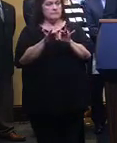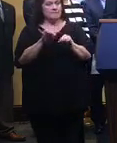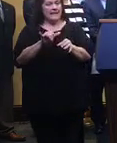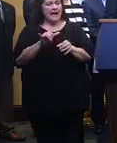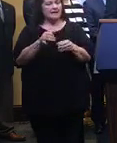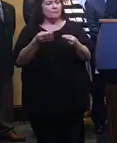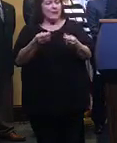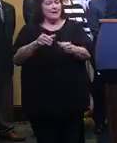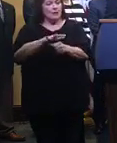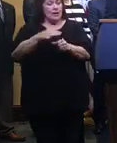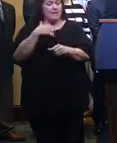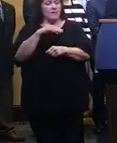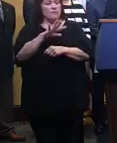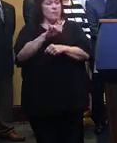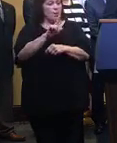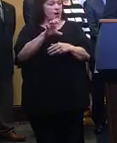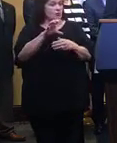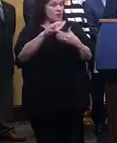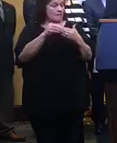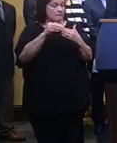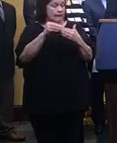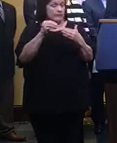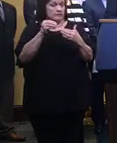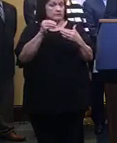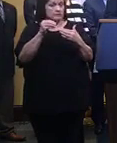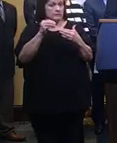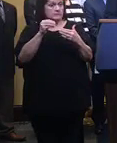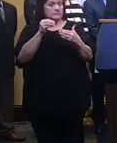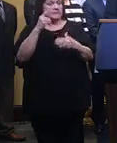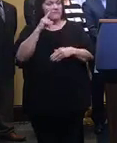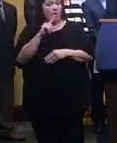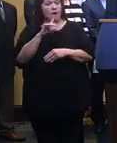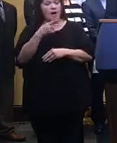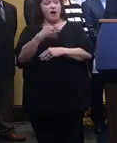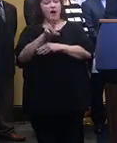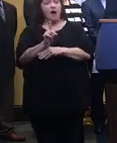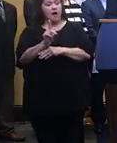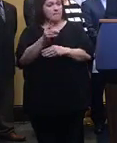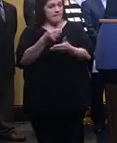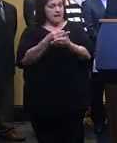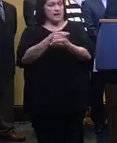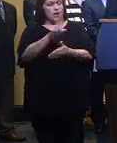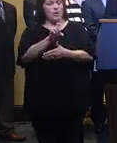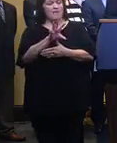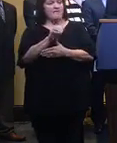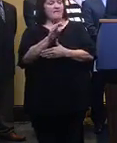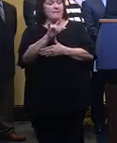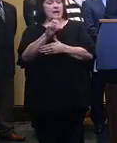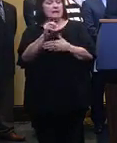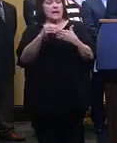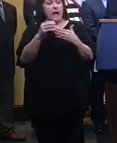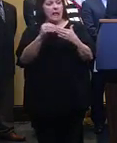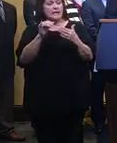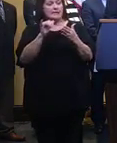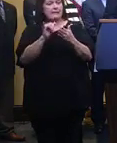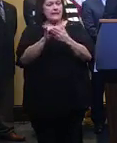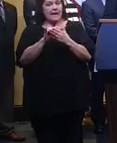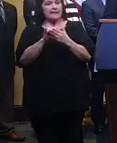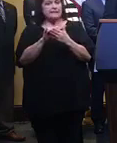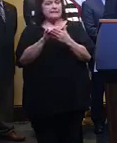have about $141 million in HUD funds, that was the National Disaster Resilience Competition funds, and about $150 million in hazard mitigation grant